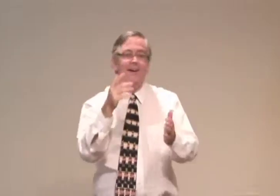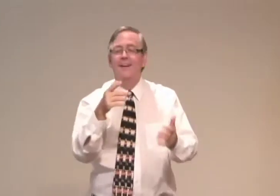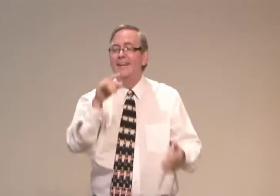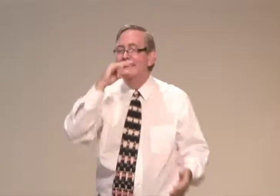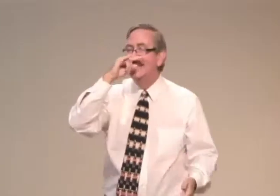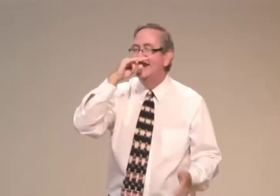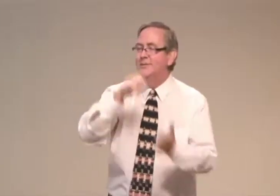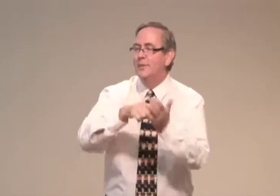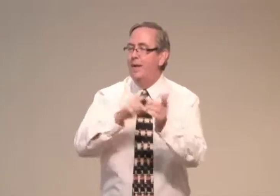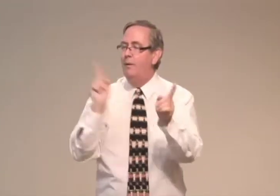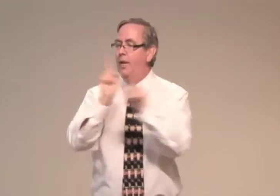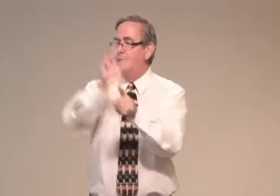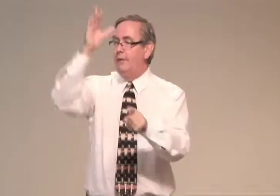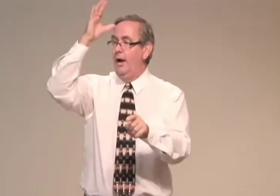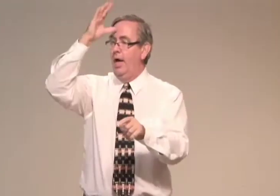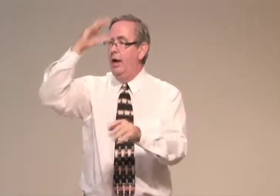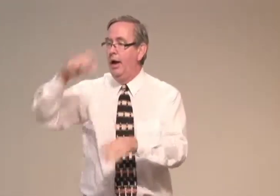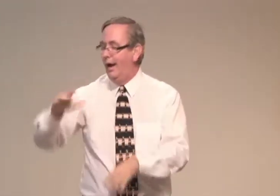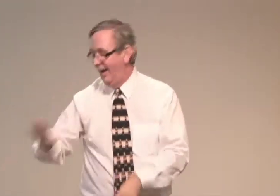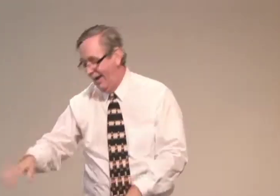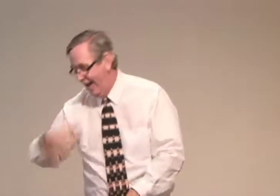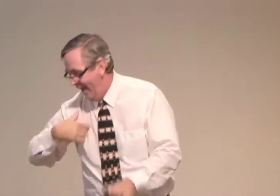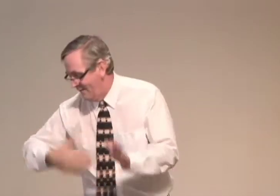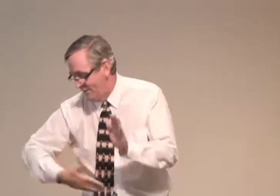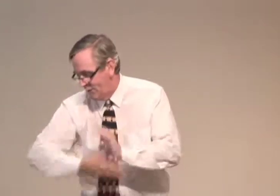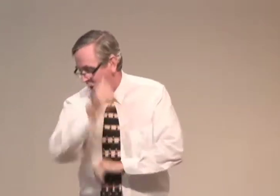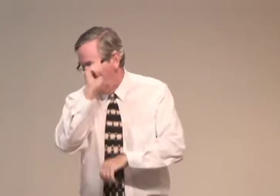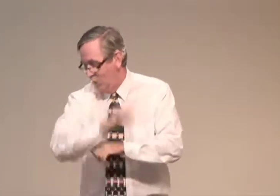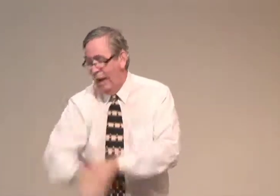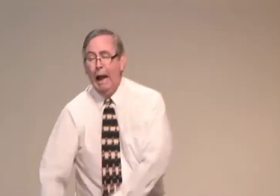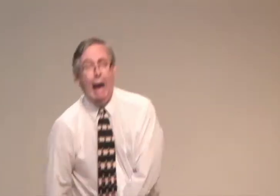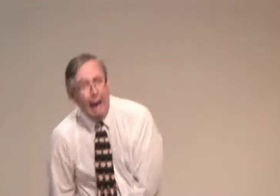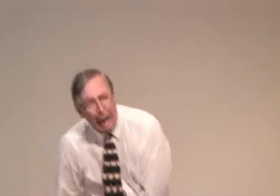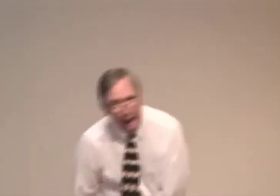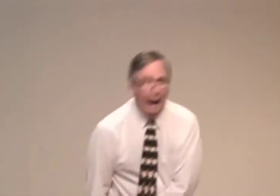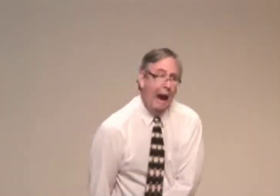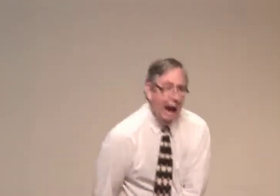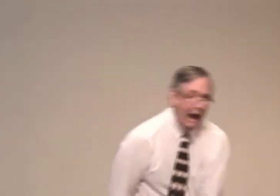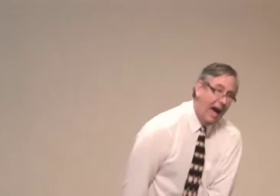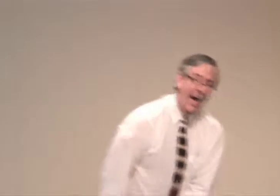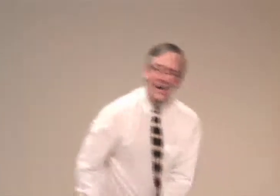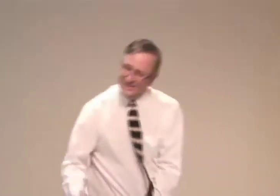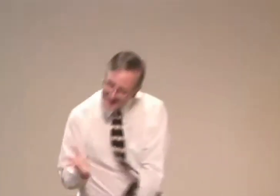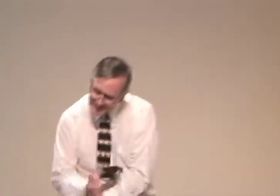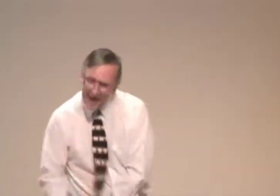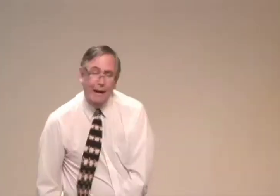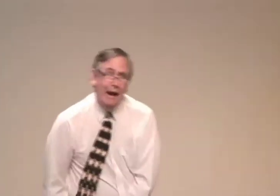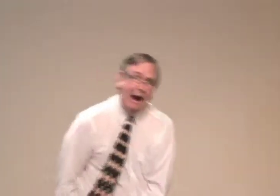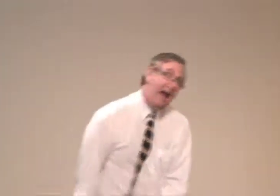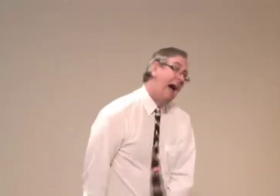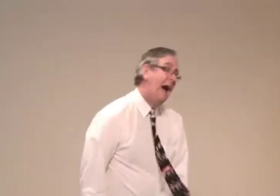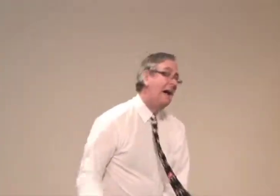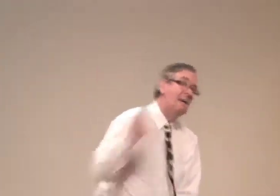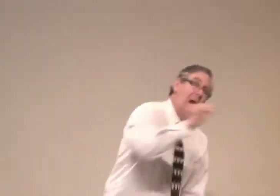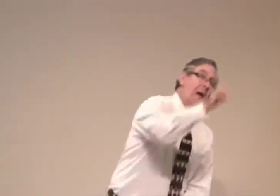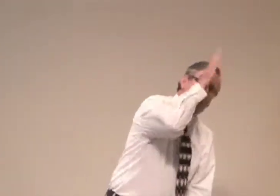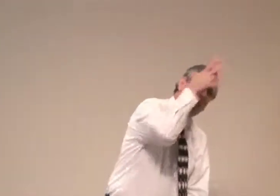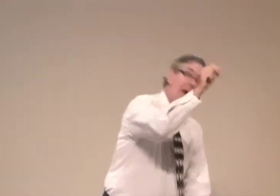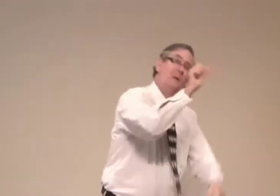I can just imagine you know how kids sometimes a parent will be dropping them off and dad says I've got to go to work and the kids wrap